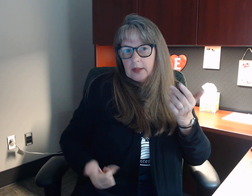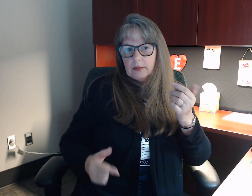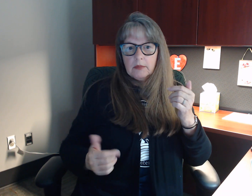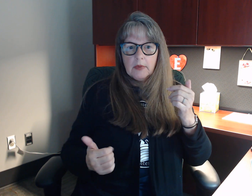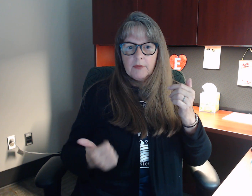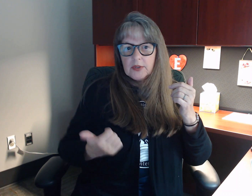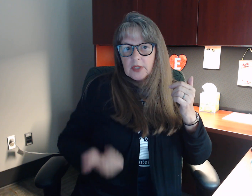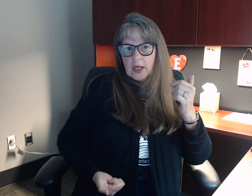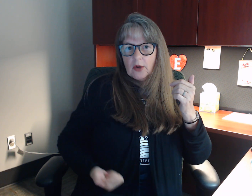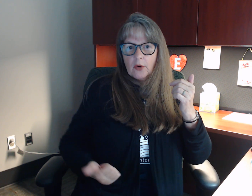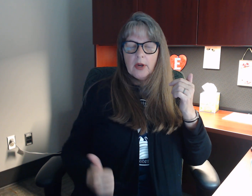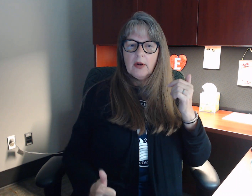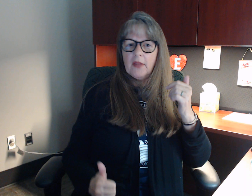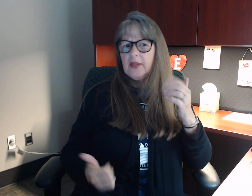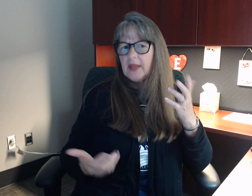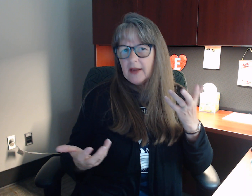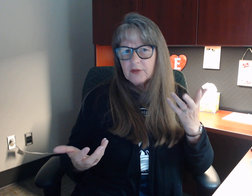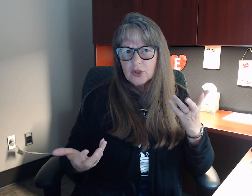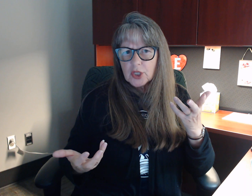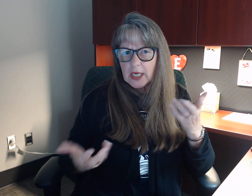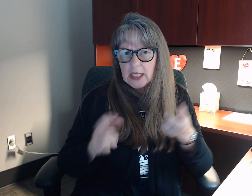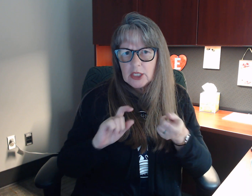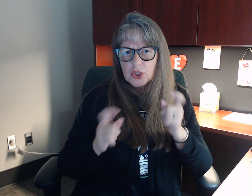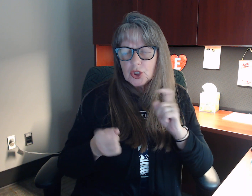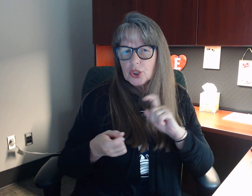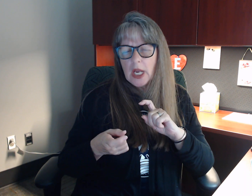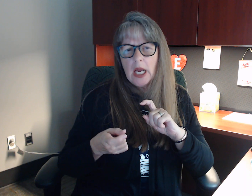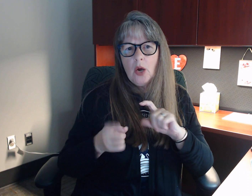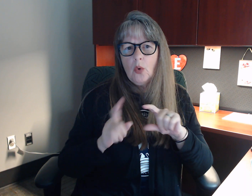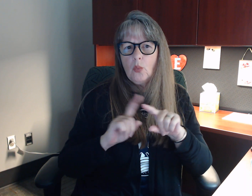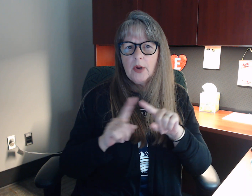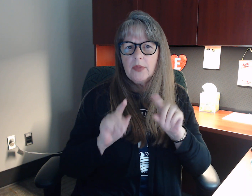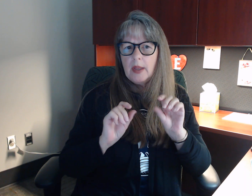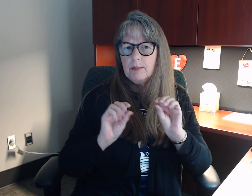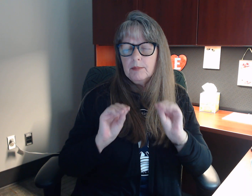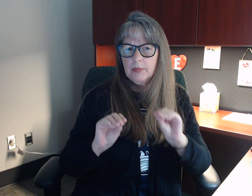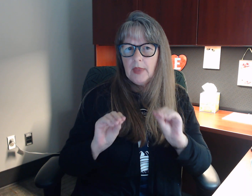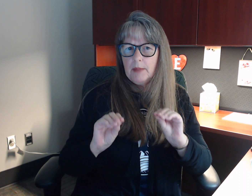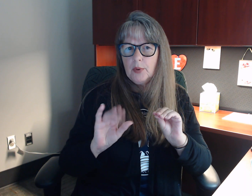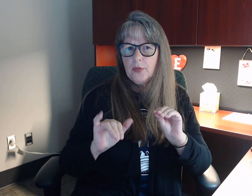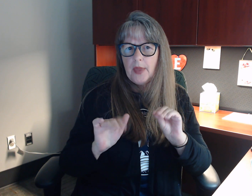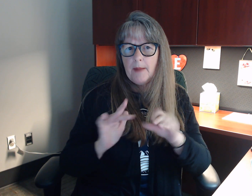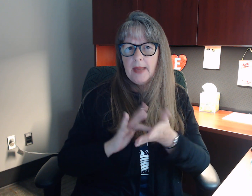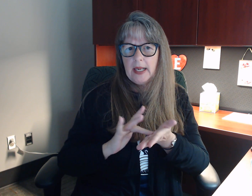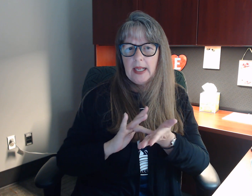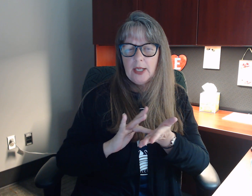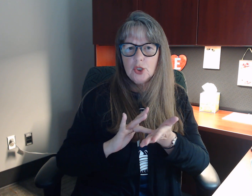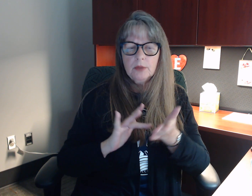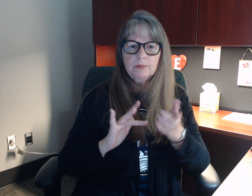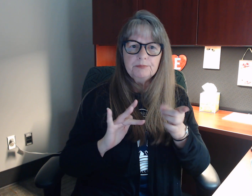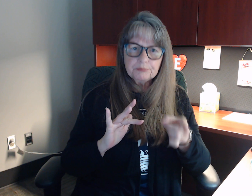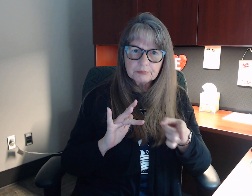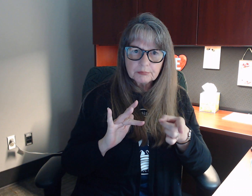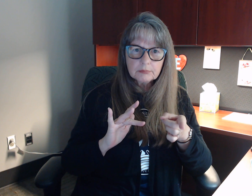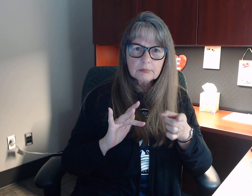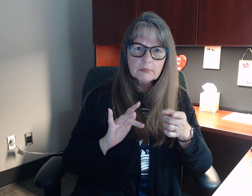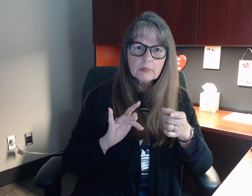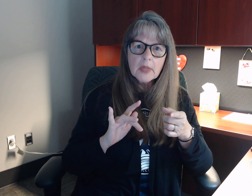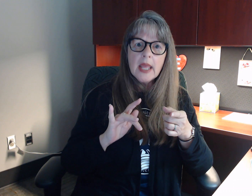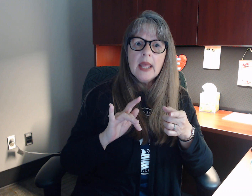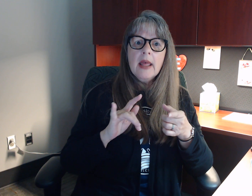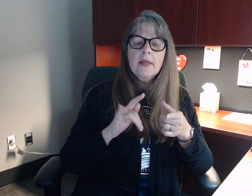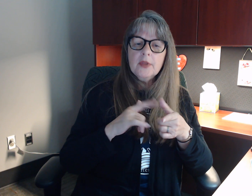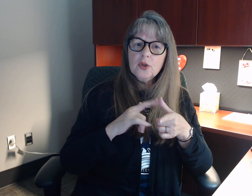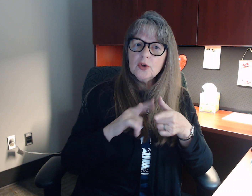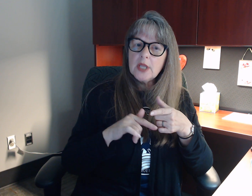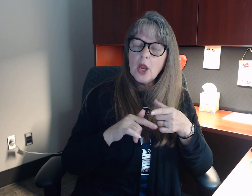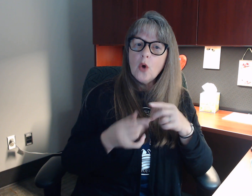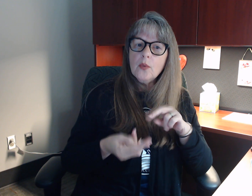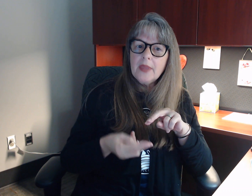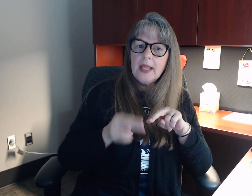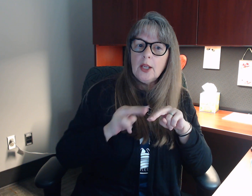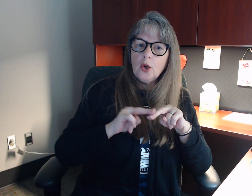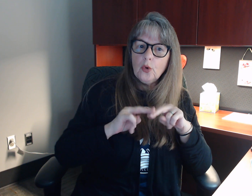if it's here or here, and I think they have to change where they put that medication. Then you say, oh, and they